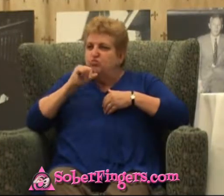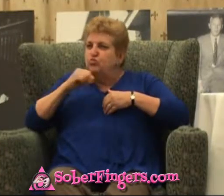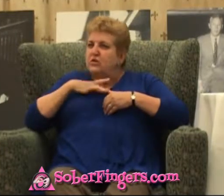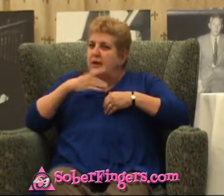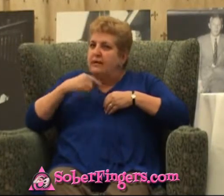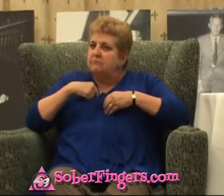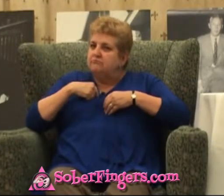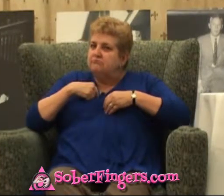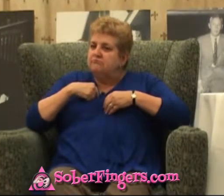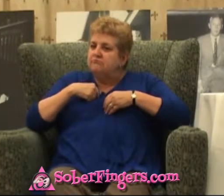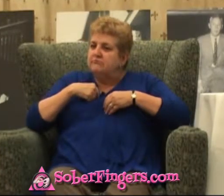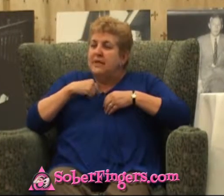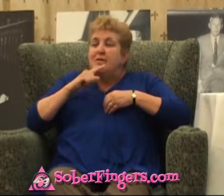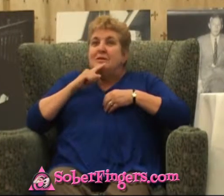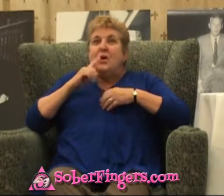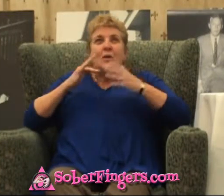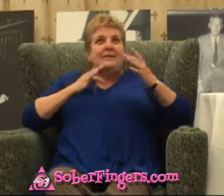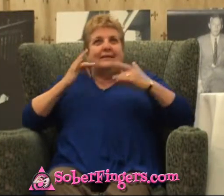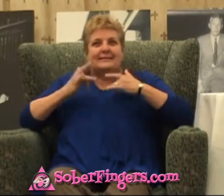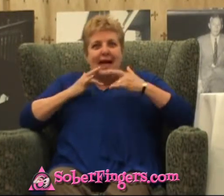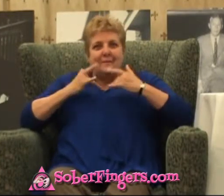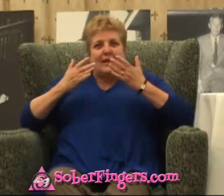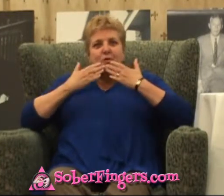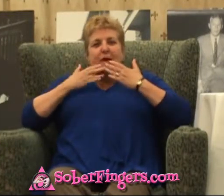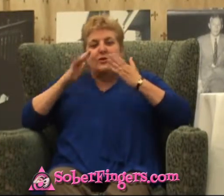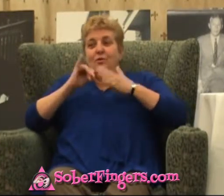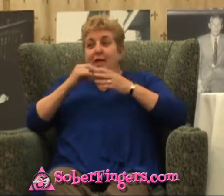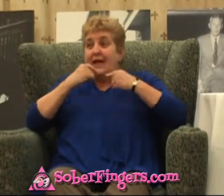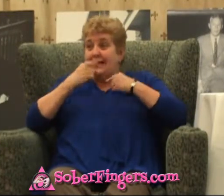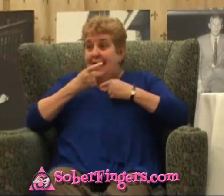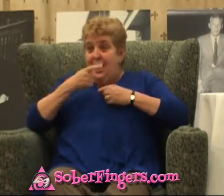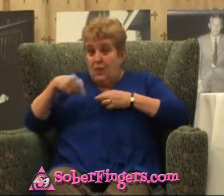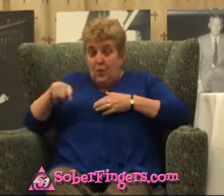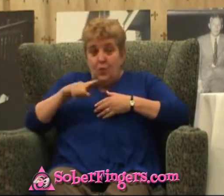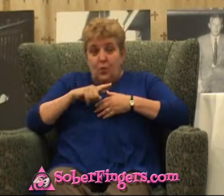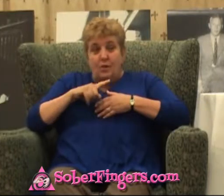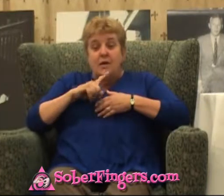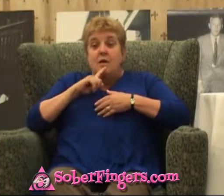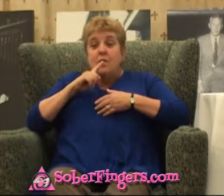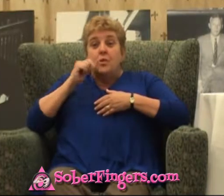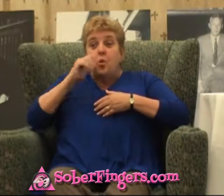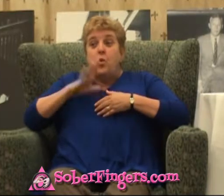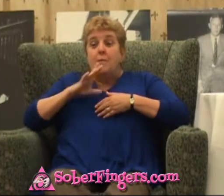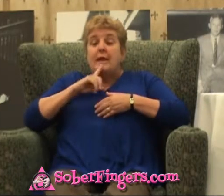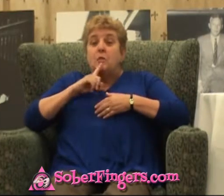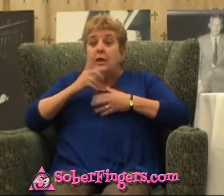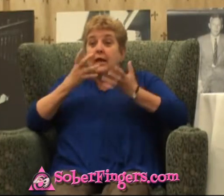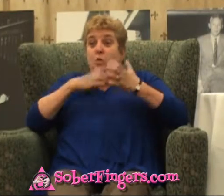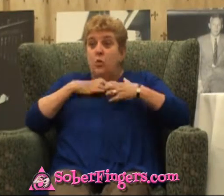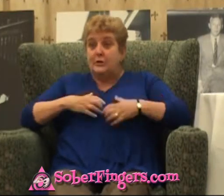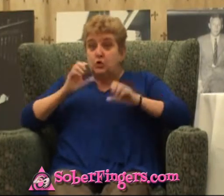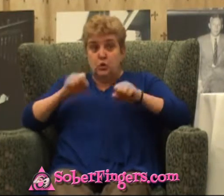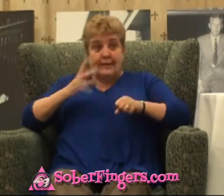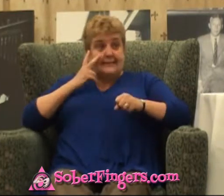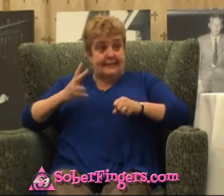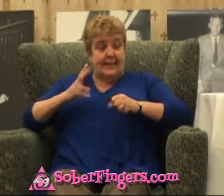such excitement and gratitude today that I tell you, the woman I really wish you could see behind this podium today is the one that